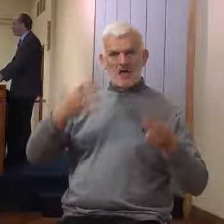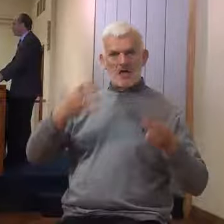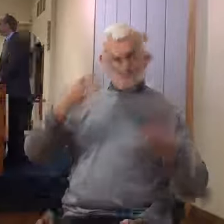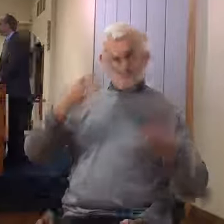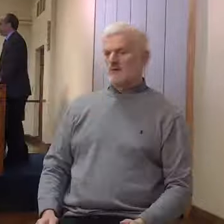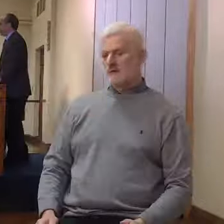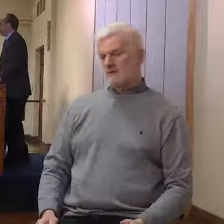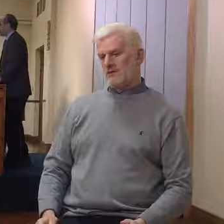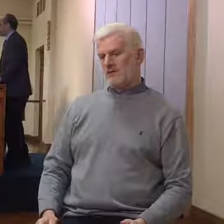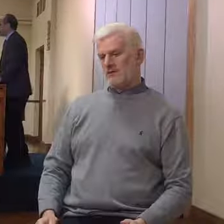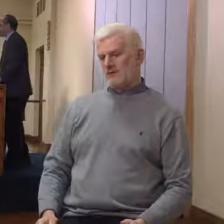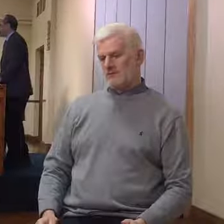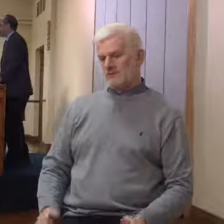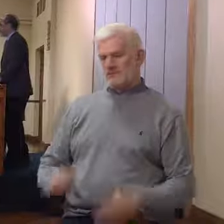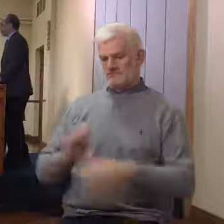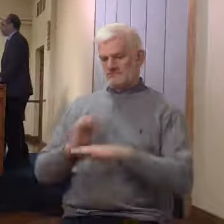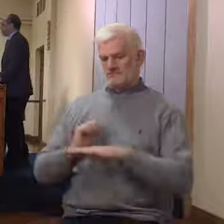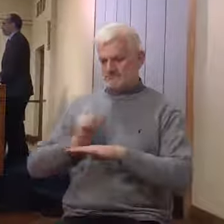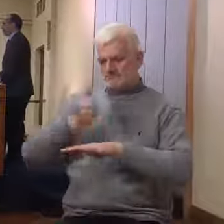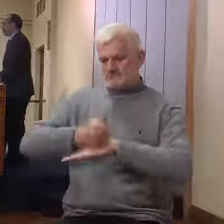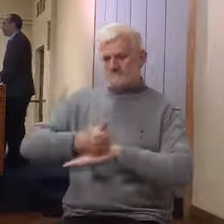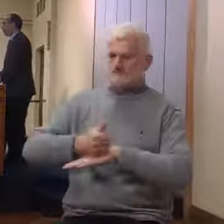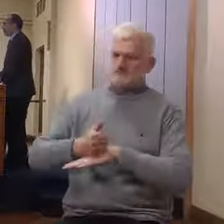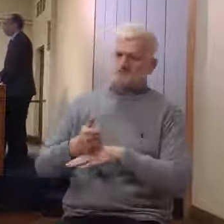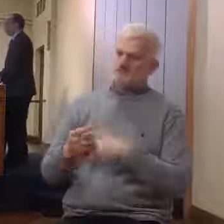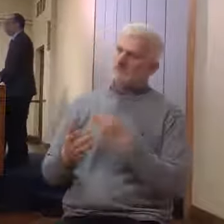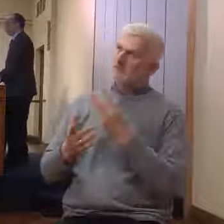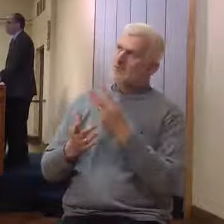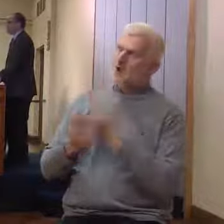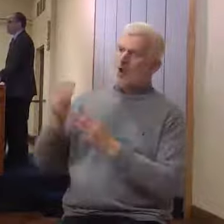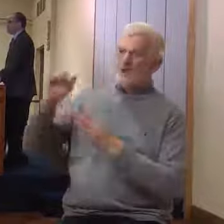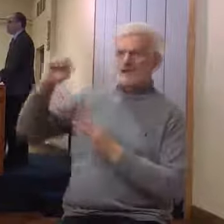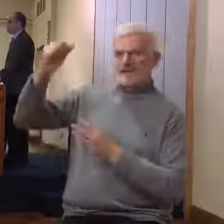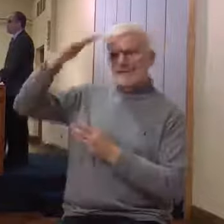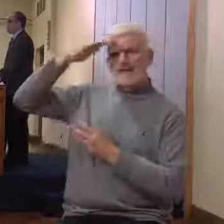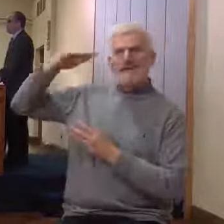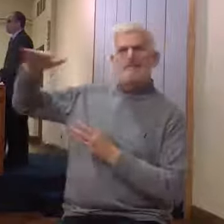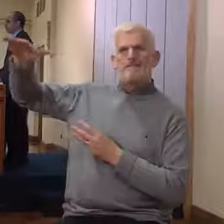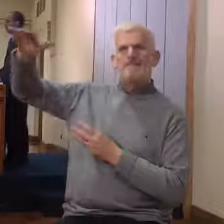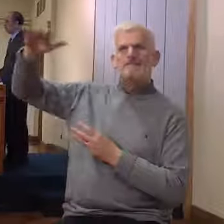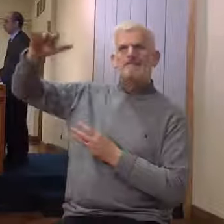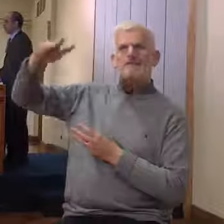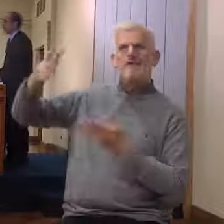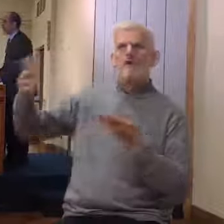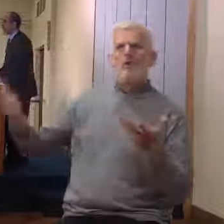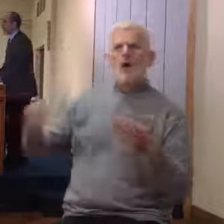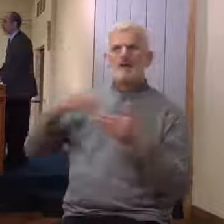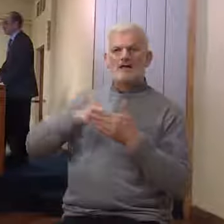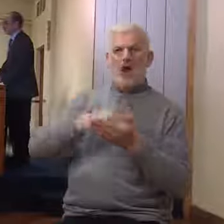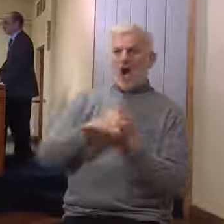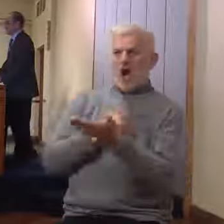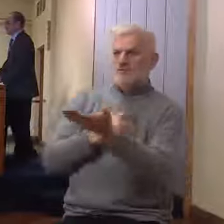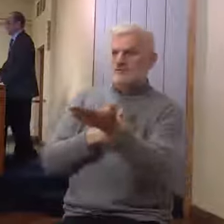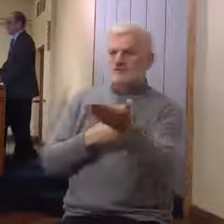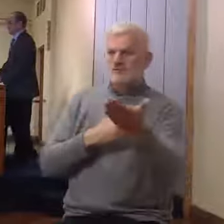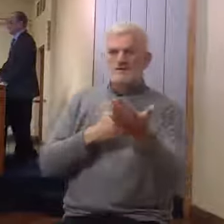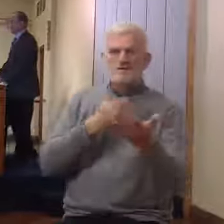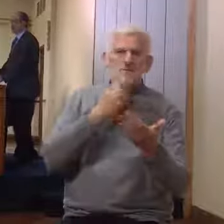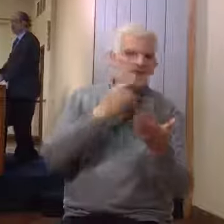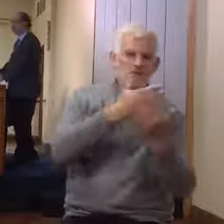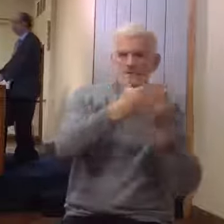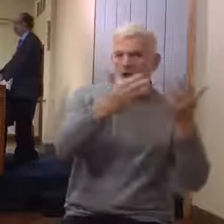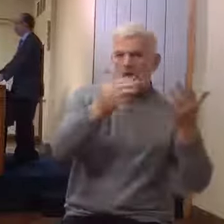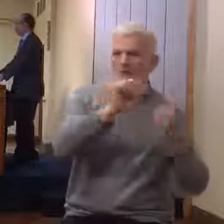Establish the kingship, the kingdom of God in men's and women's hearts,